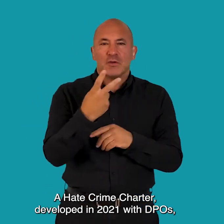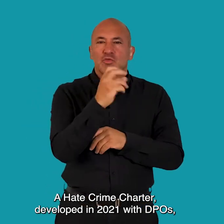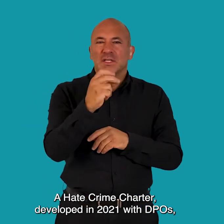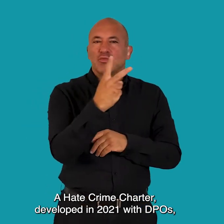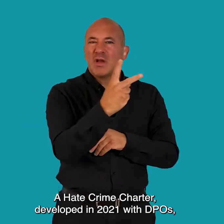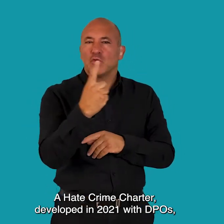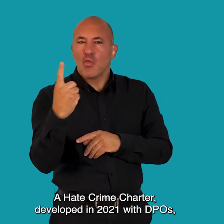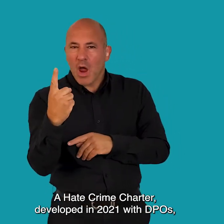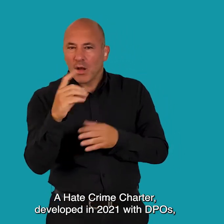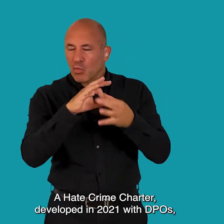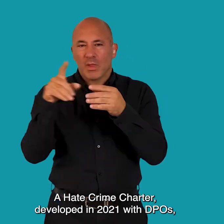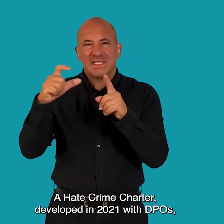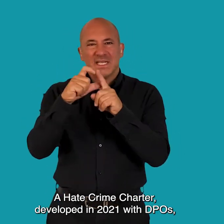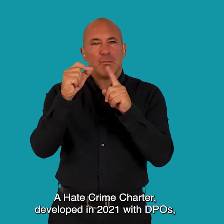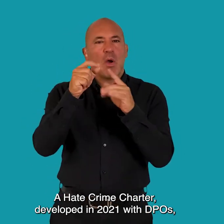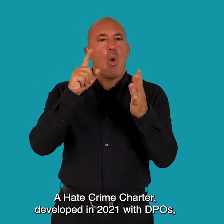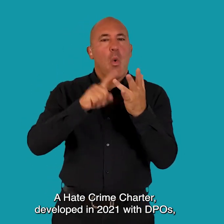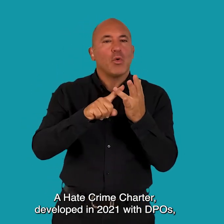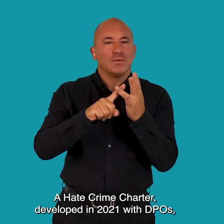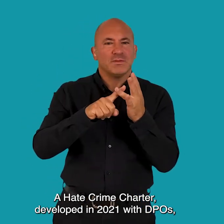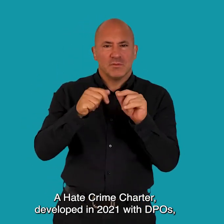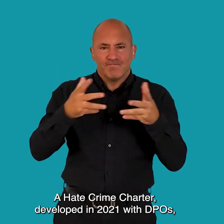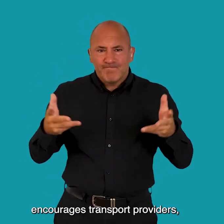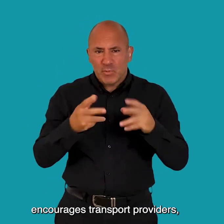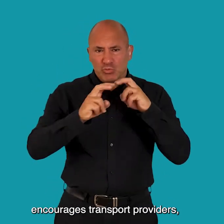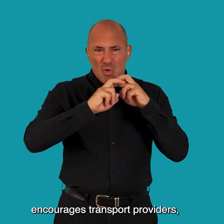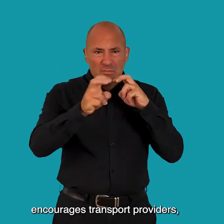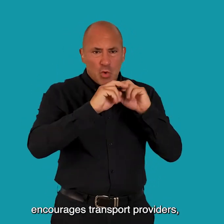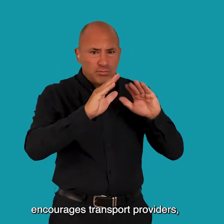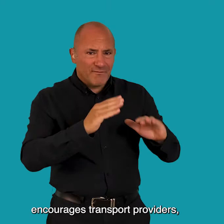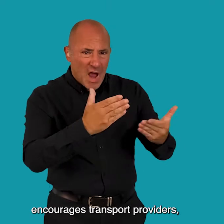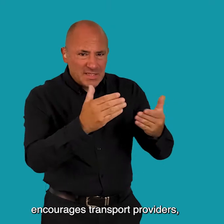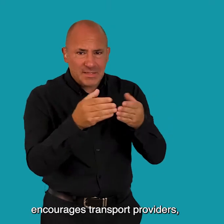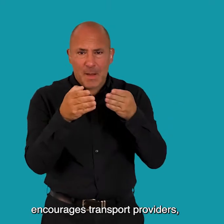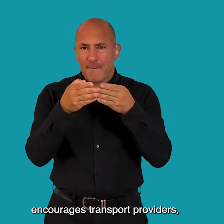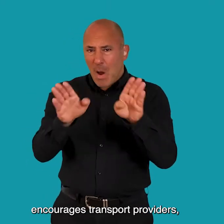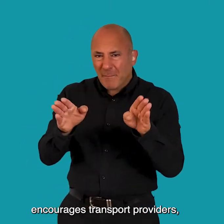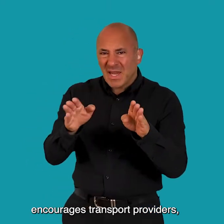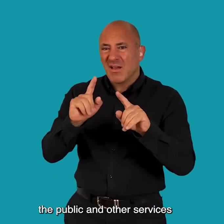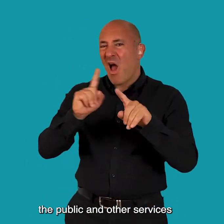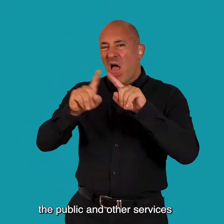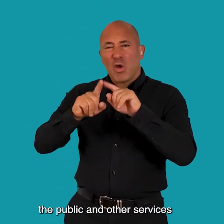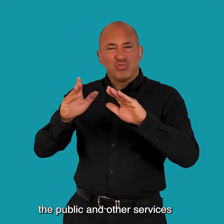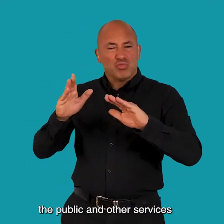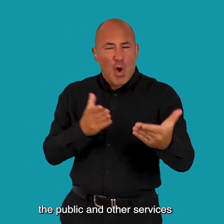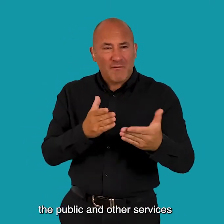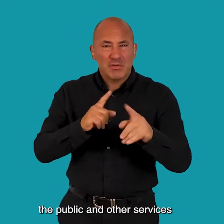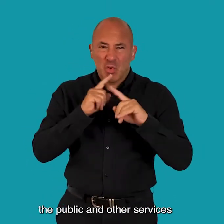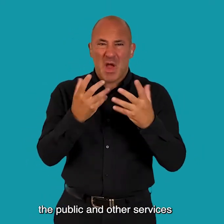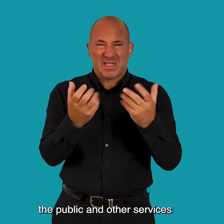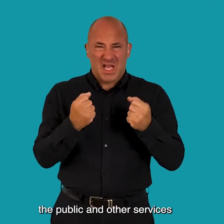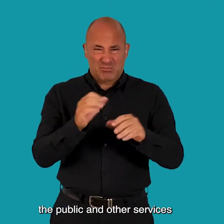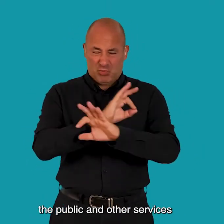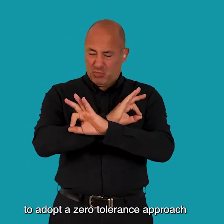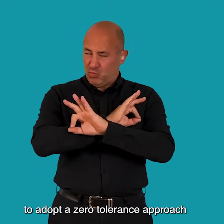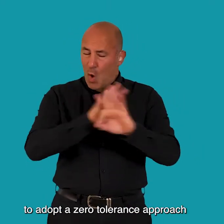in 2021 with DPOs encourages transport providers, the public and other services to adopt